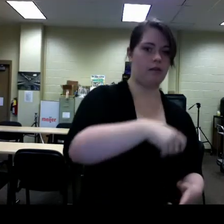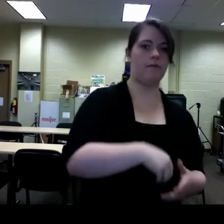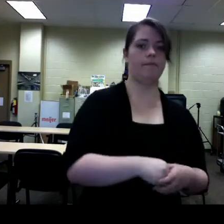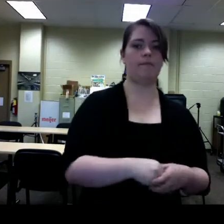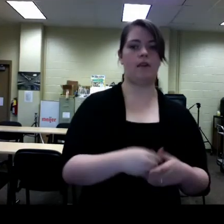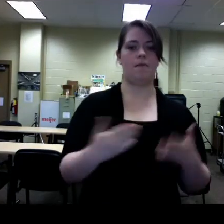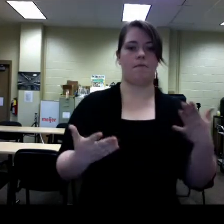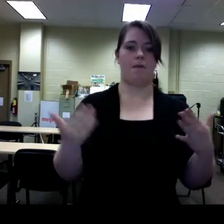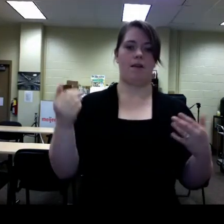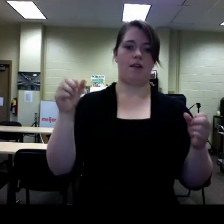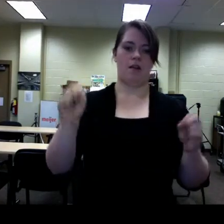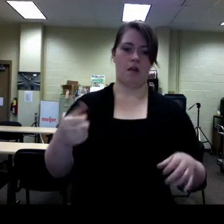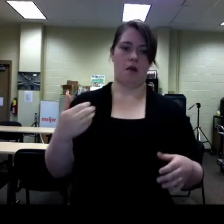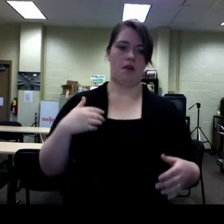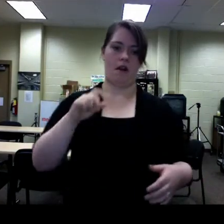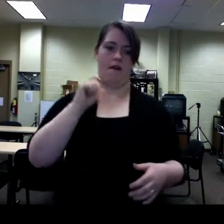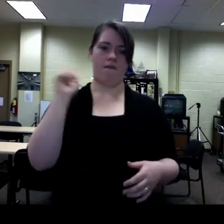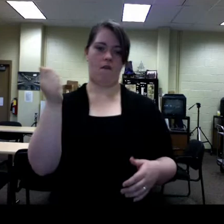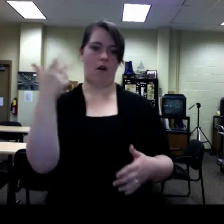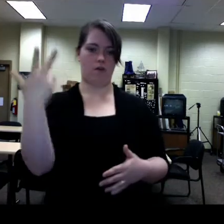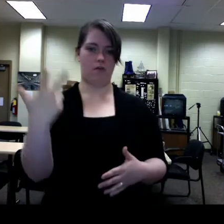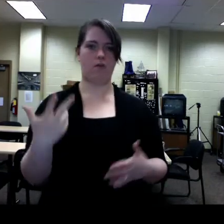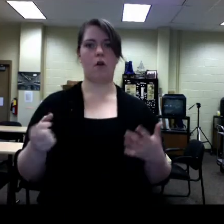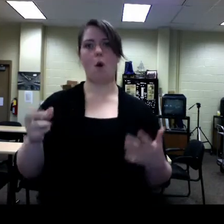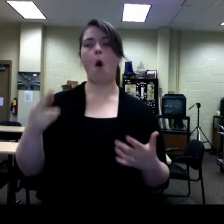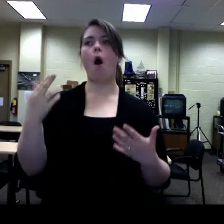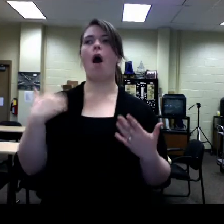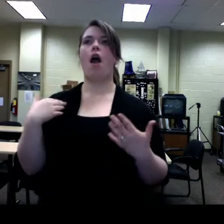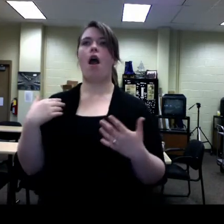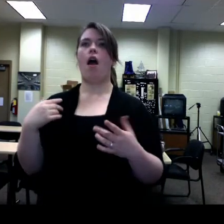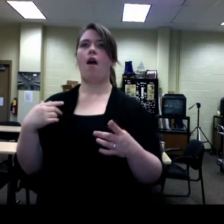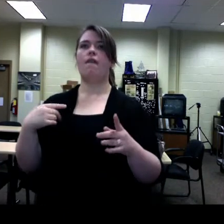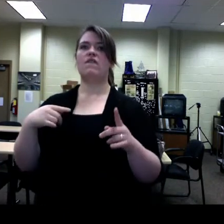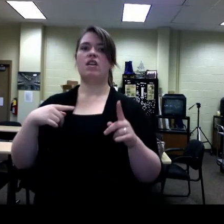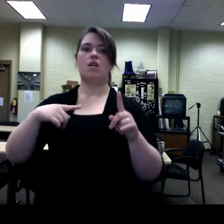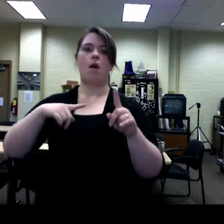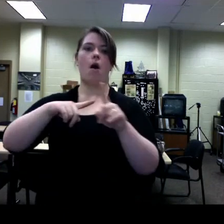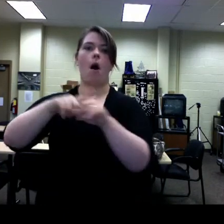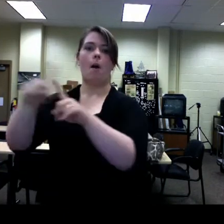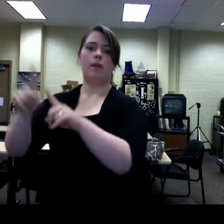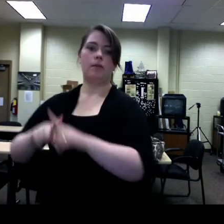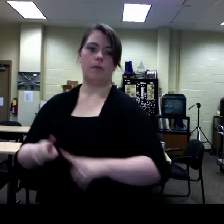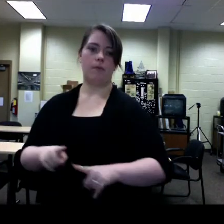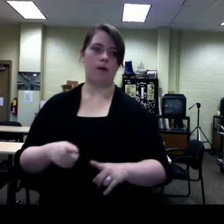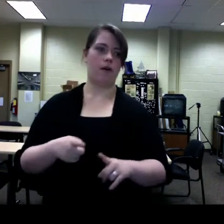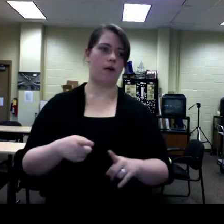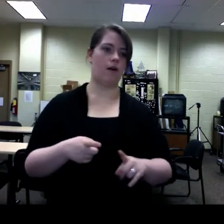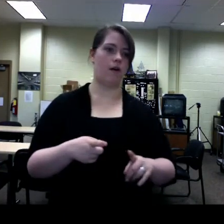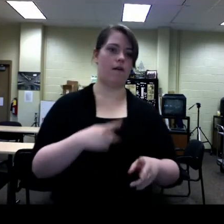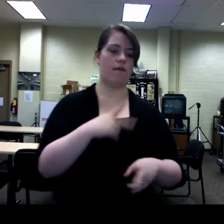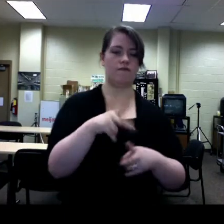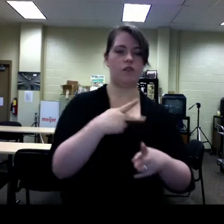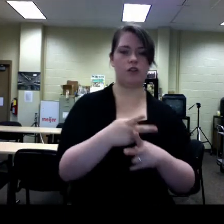having multiple versions of it. Companionate love is where we have both intimacy and where we have